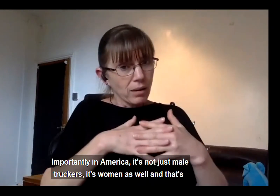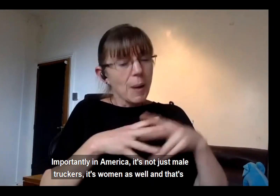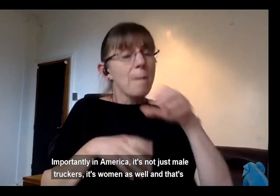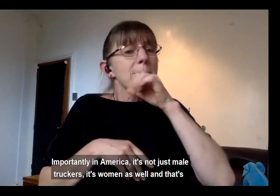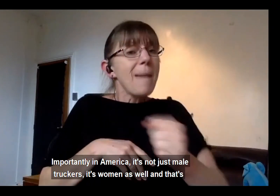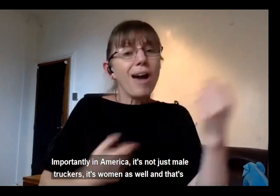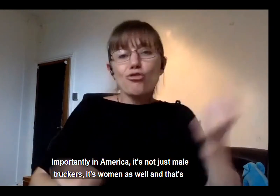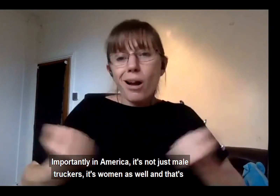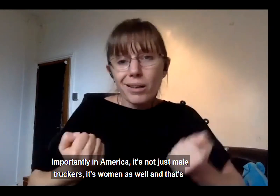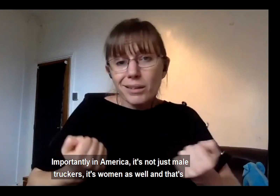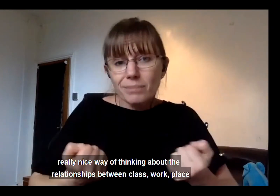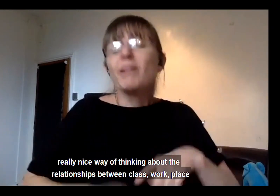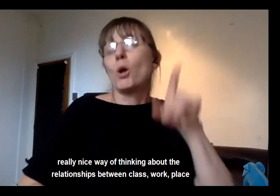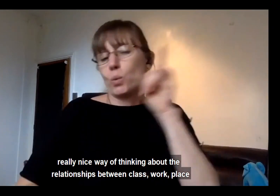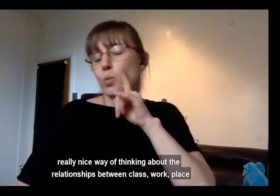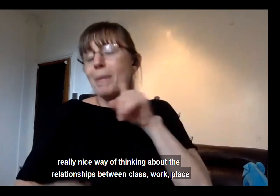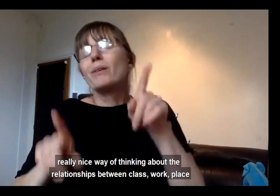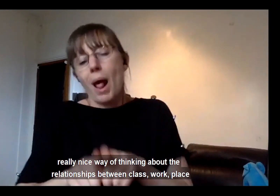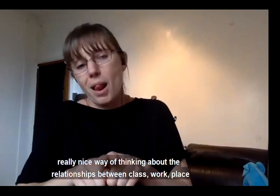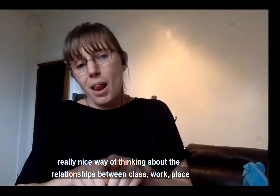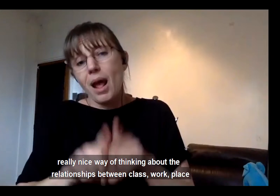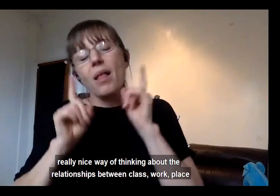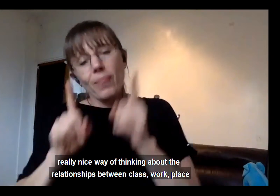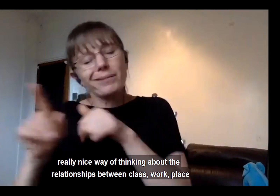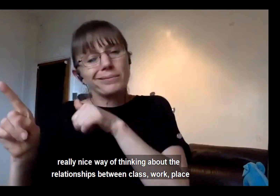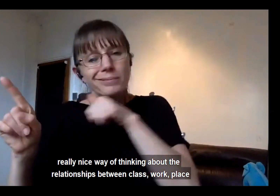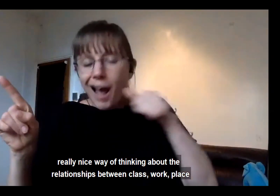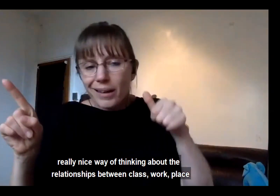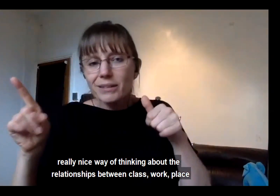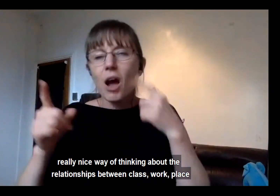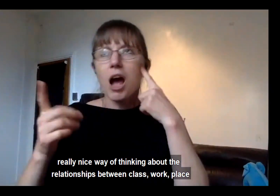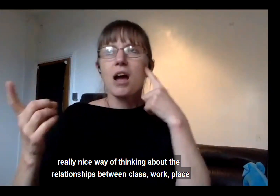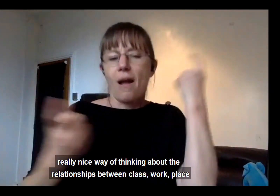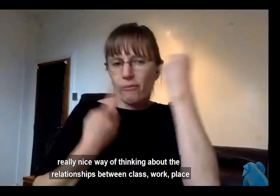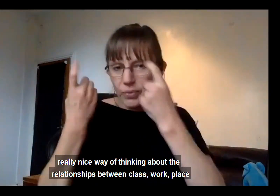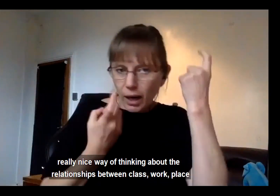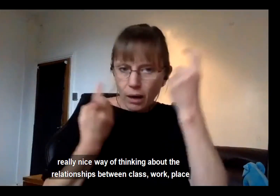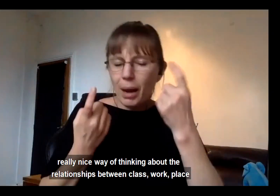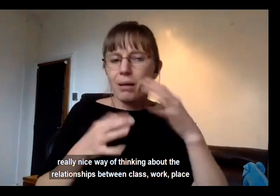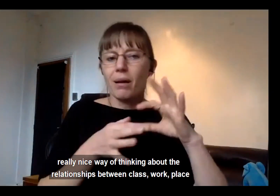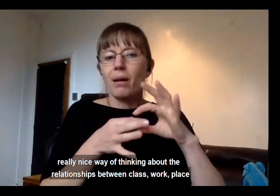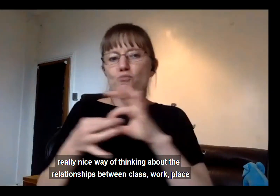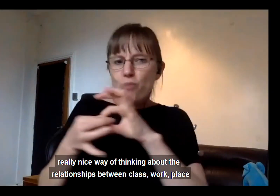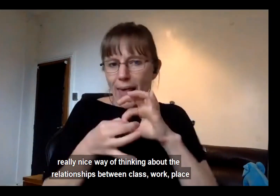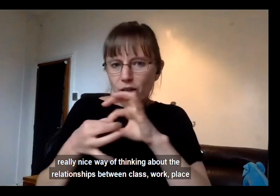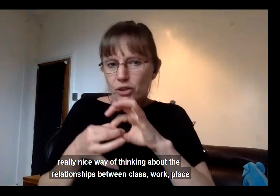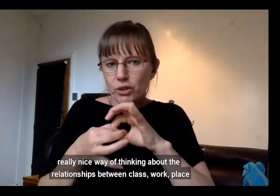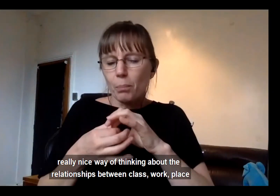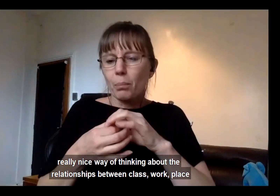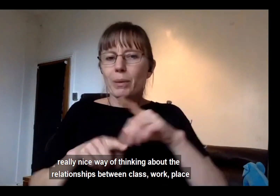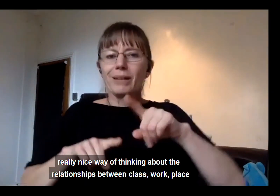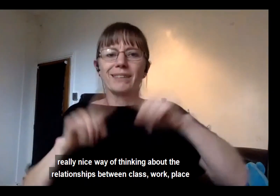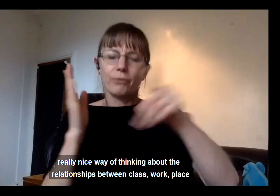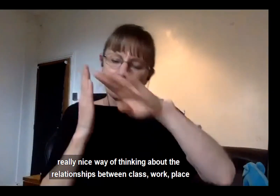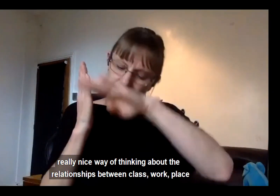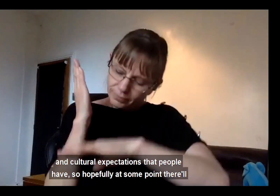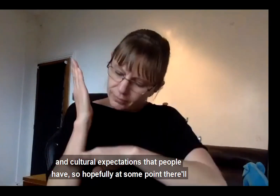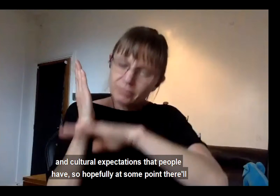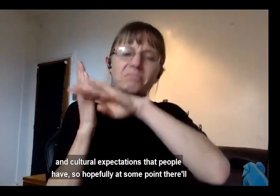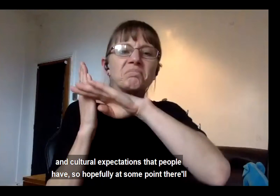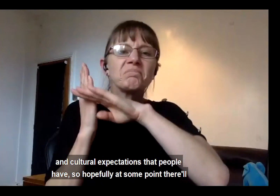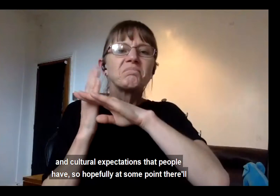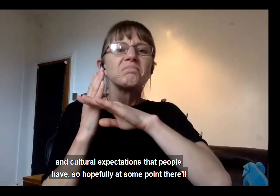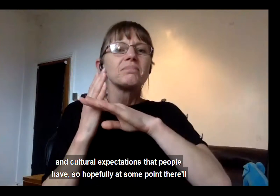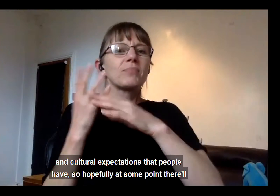truckers, it's women as well. And that's really a nice way of thinking about the relationships between class, work,